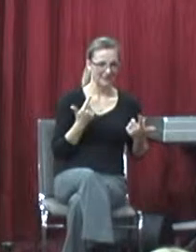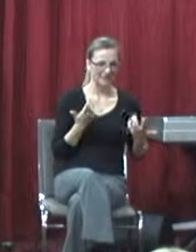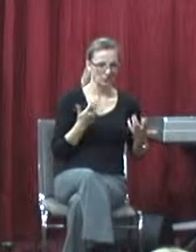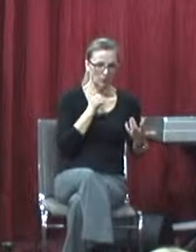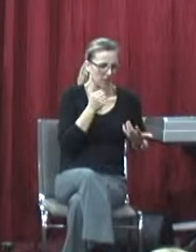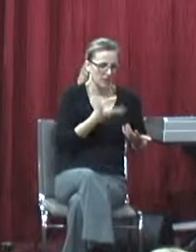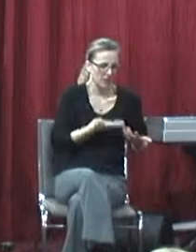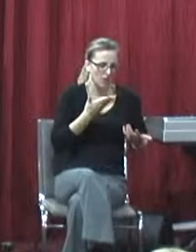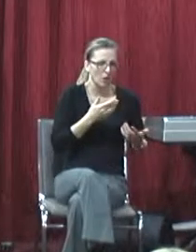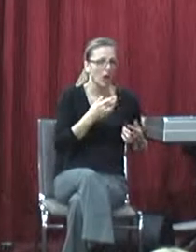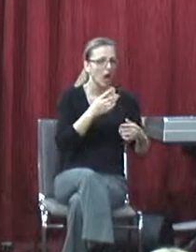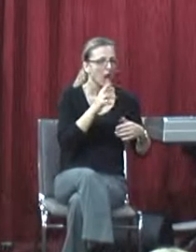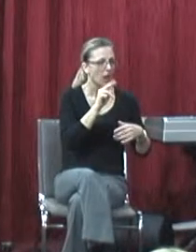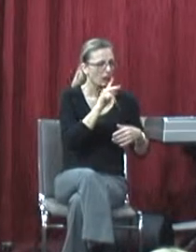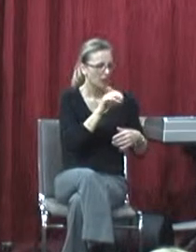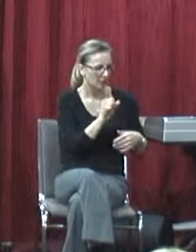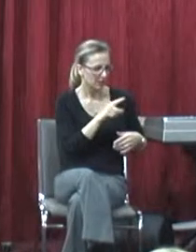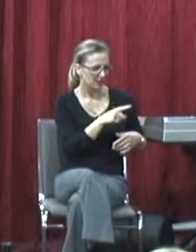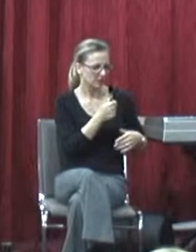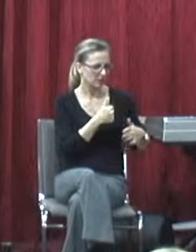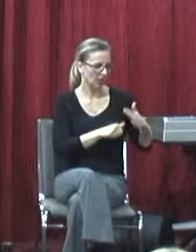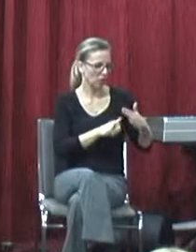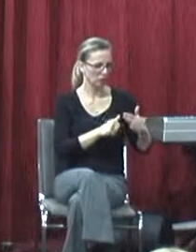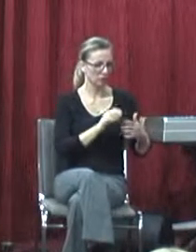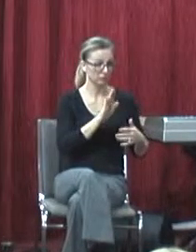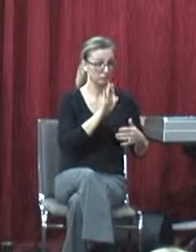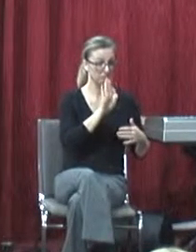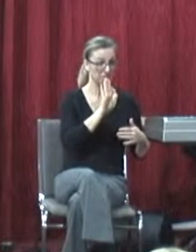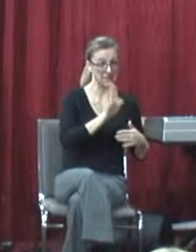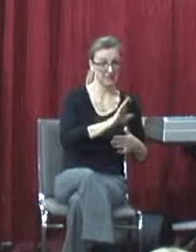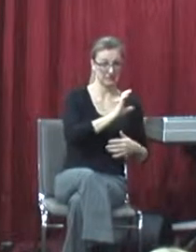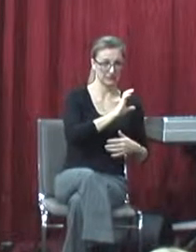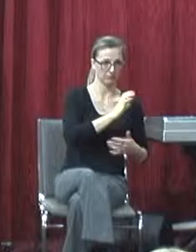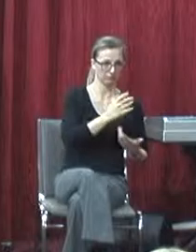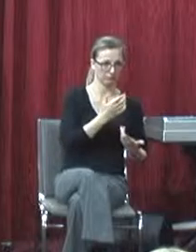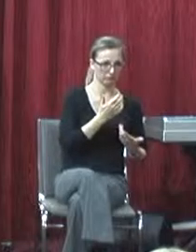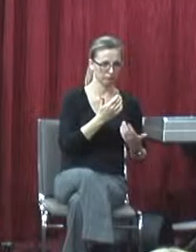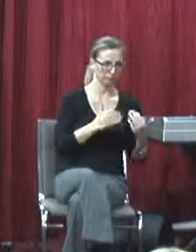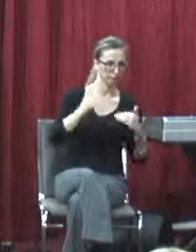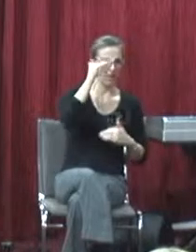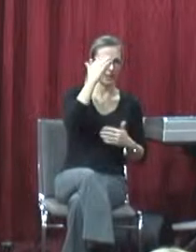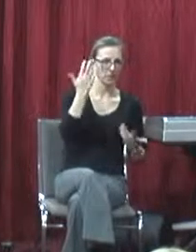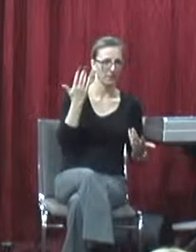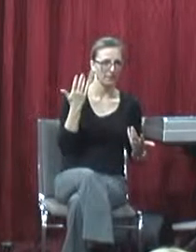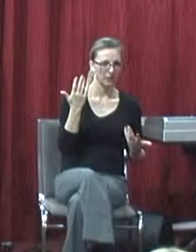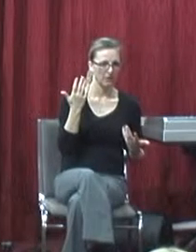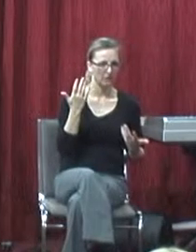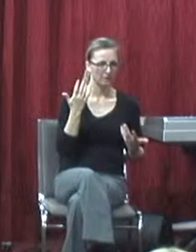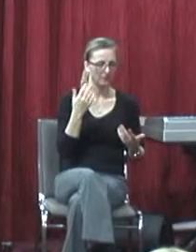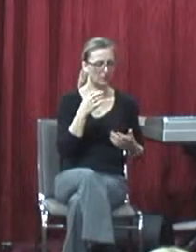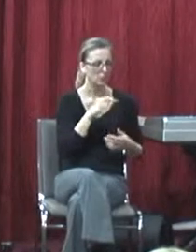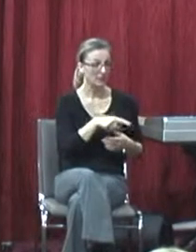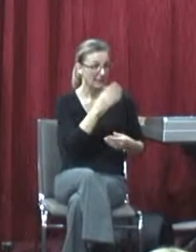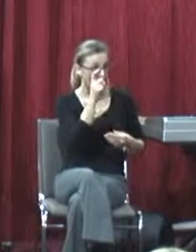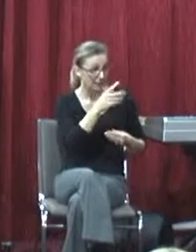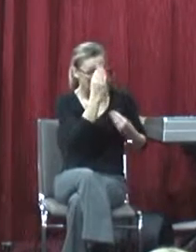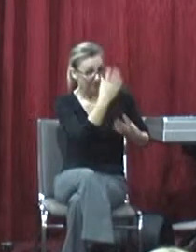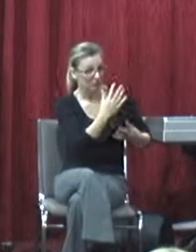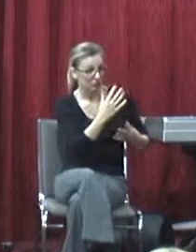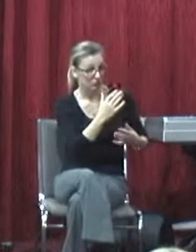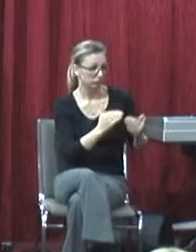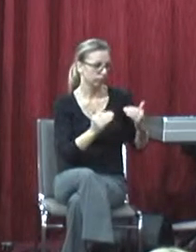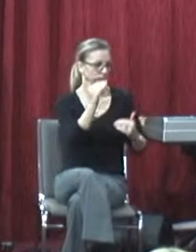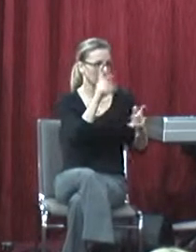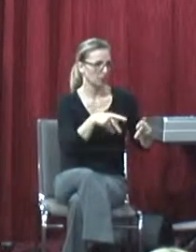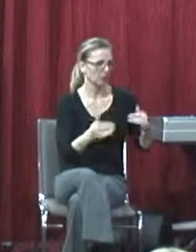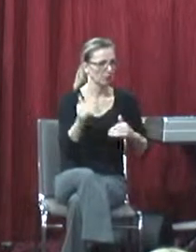of the officer over him. They wouldn't do what he told them to do unless he was submitted to the officer who was